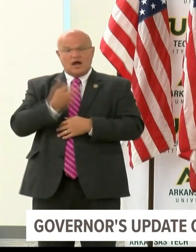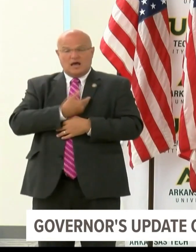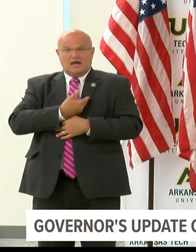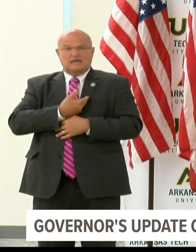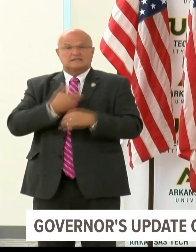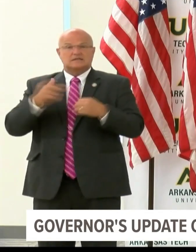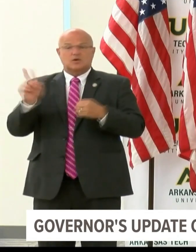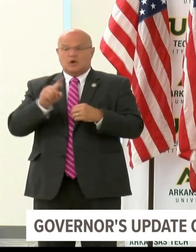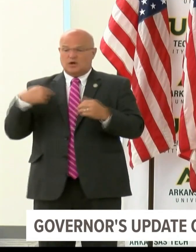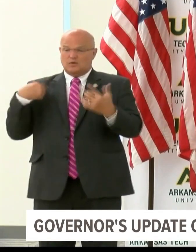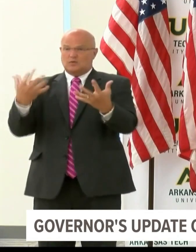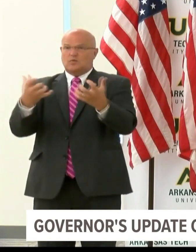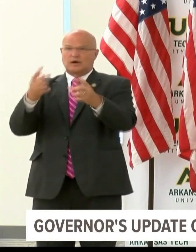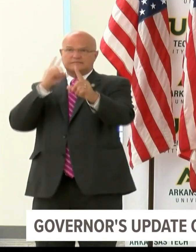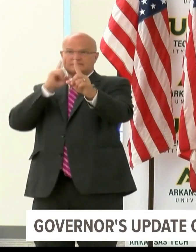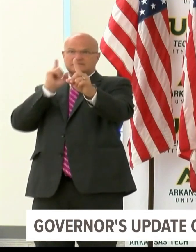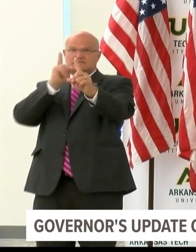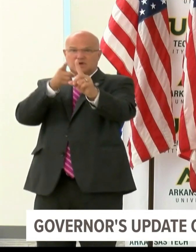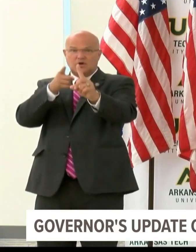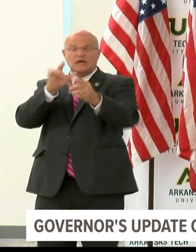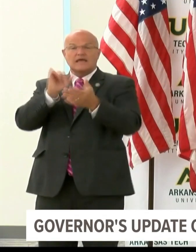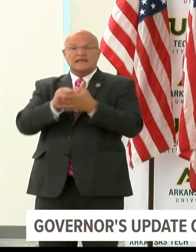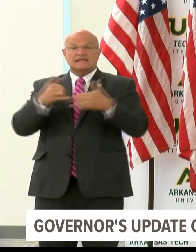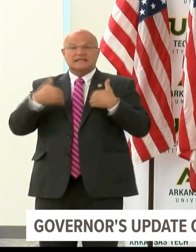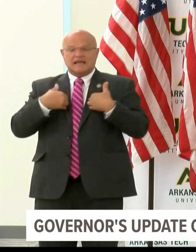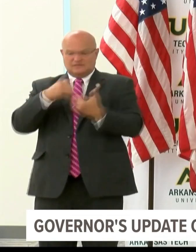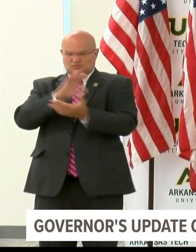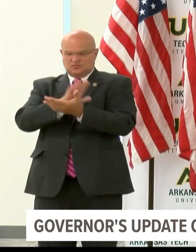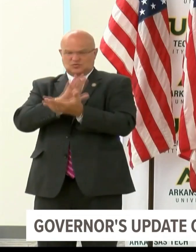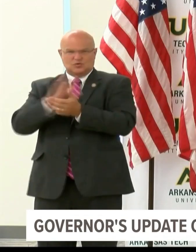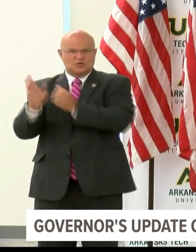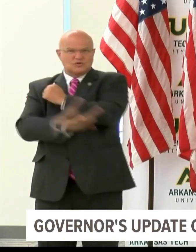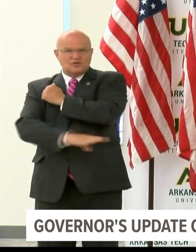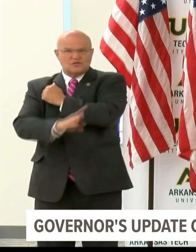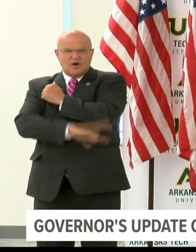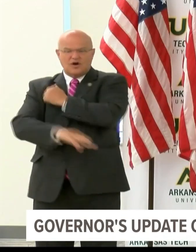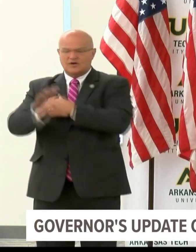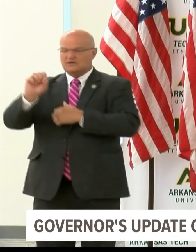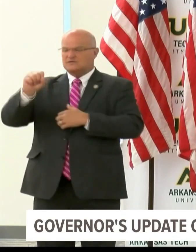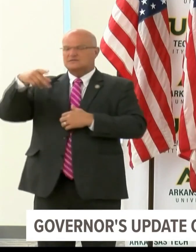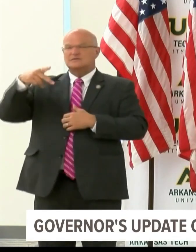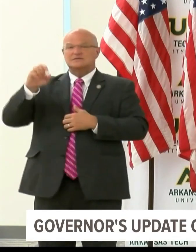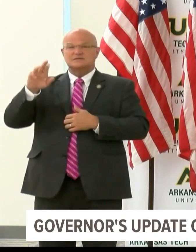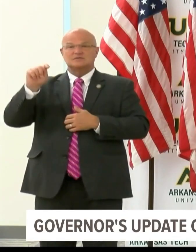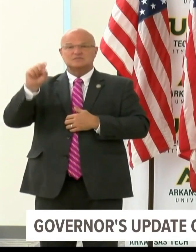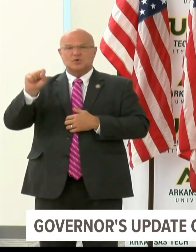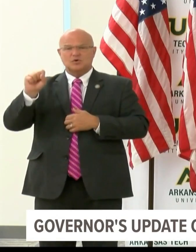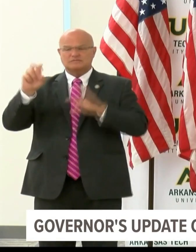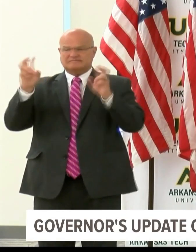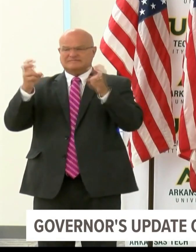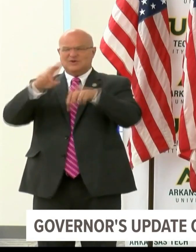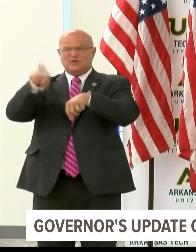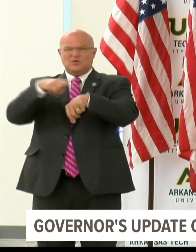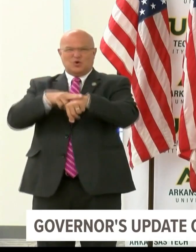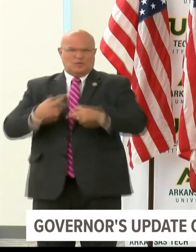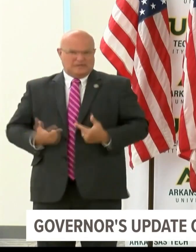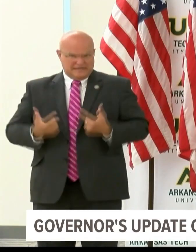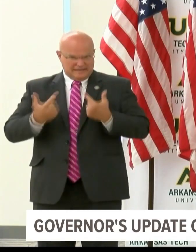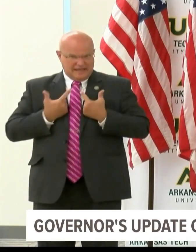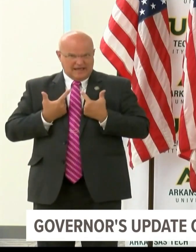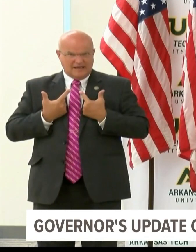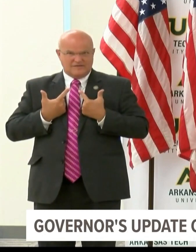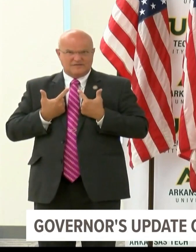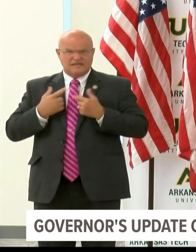get to where we want to be, and that is to have school, to have sports, to have some normalcy in life